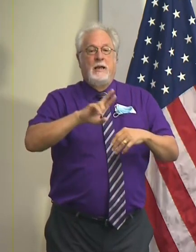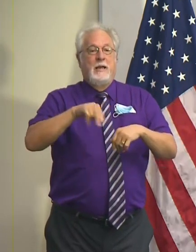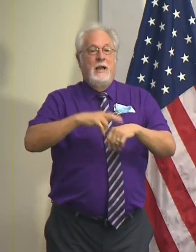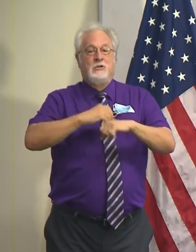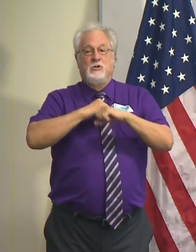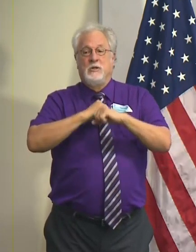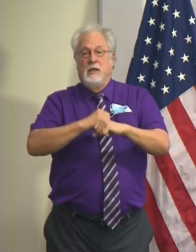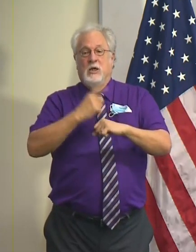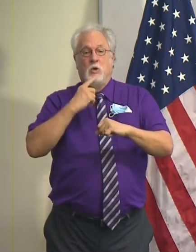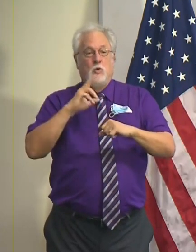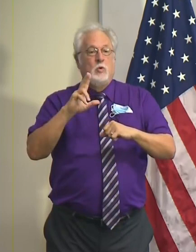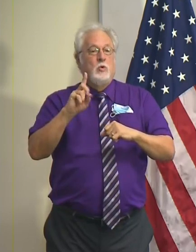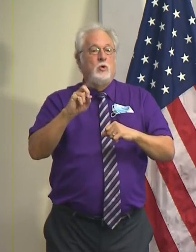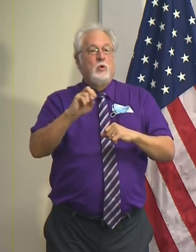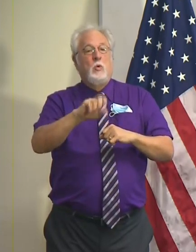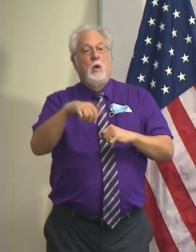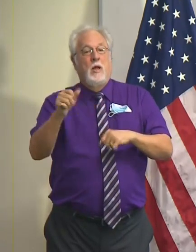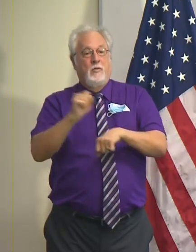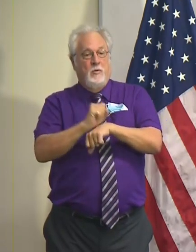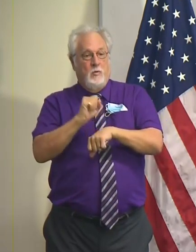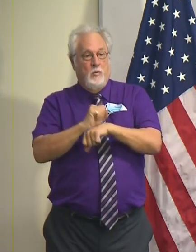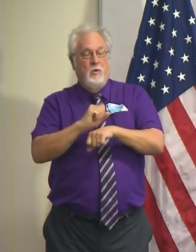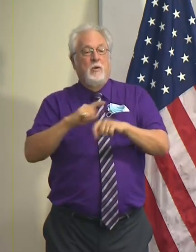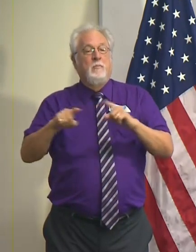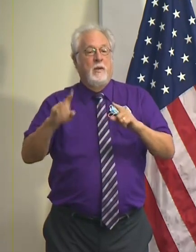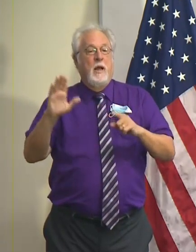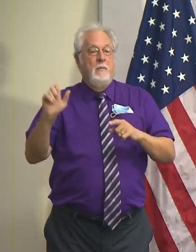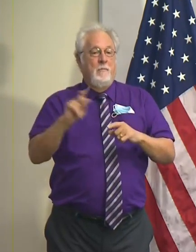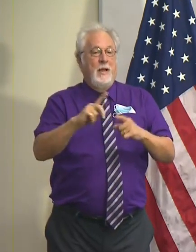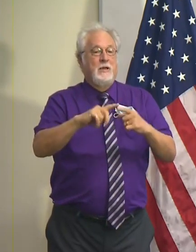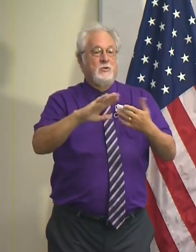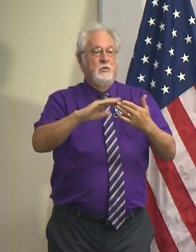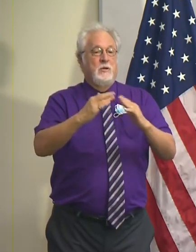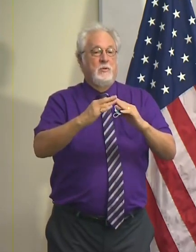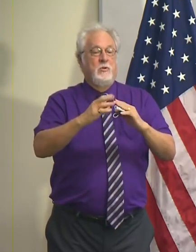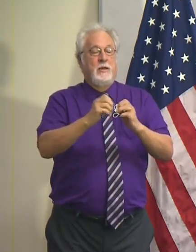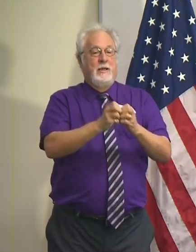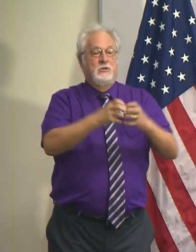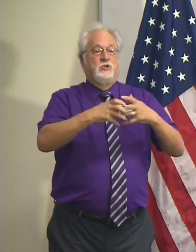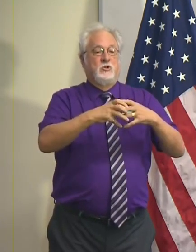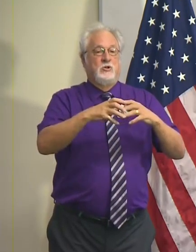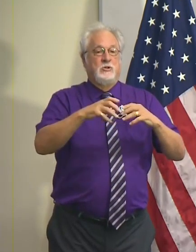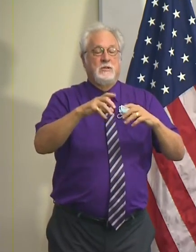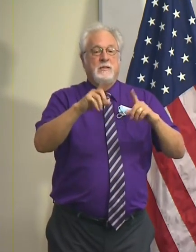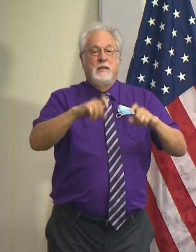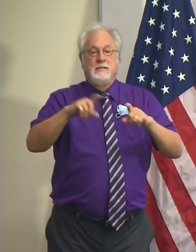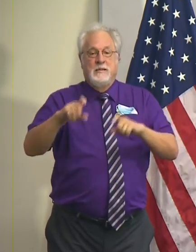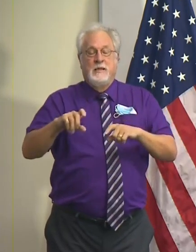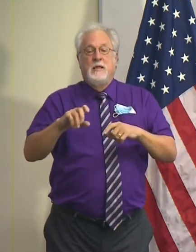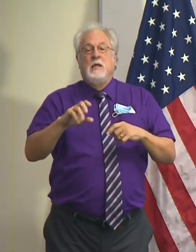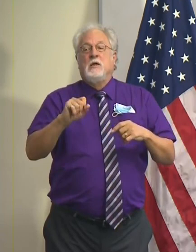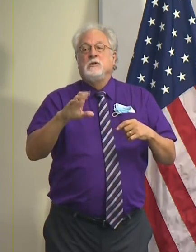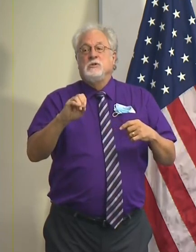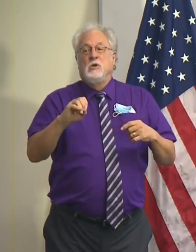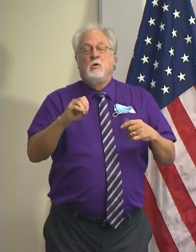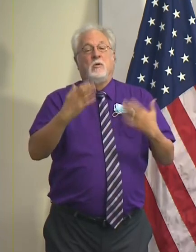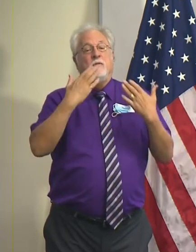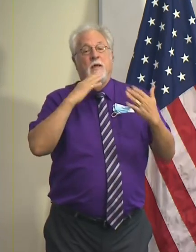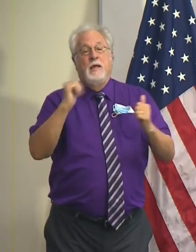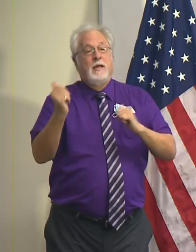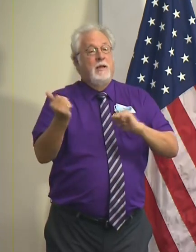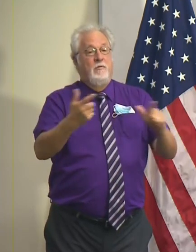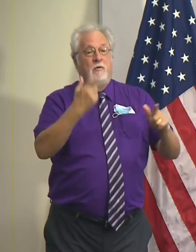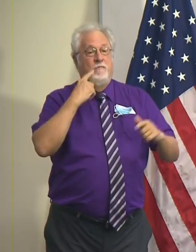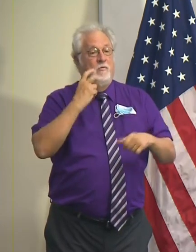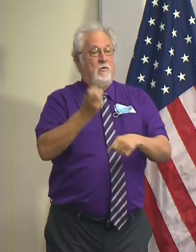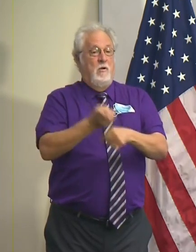Guardsmen who've been doing other missions, but we did resume our community and surge testing. So I do want to thank everybody for